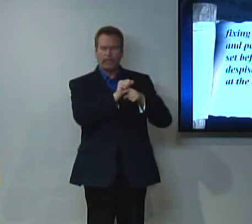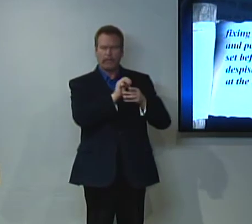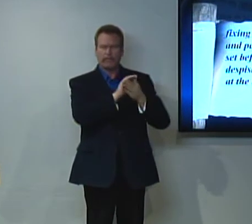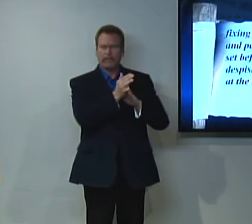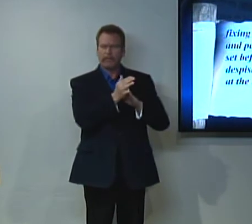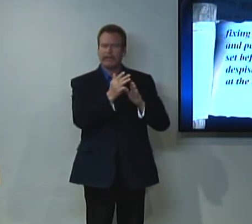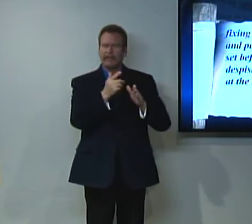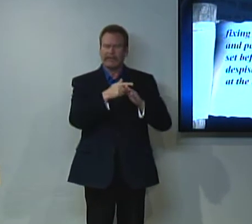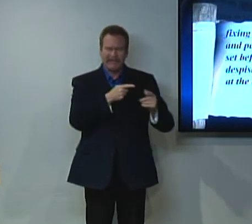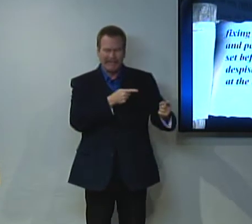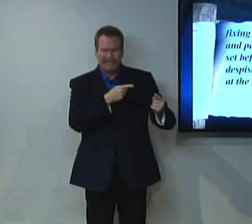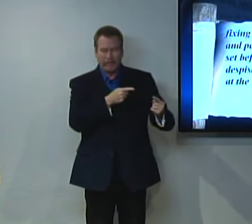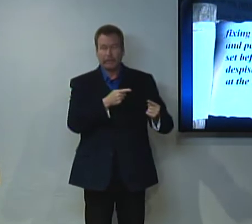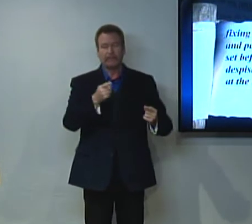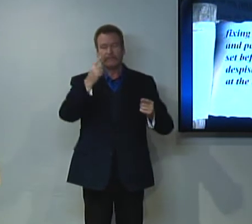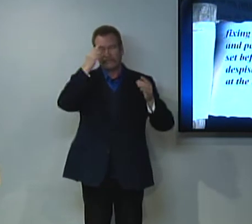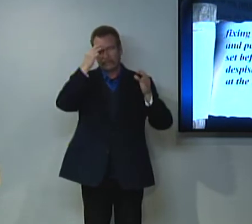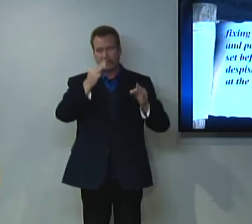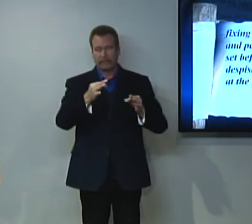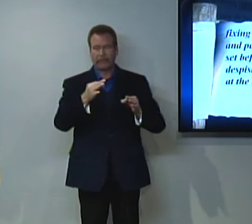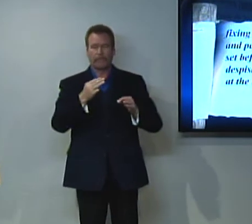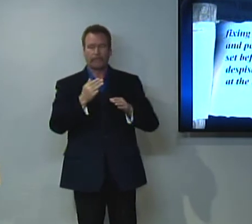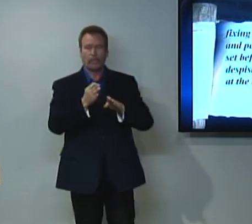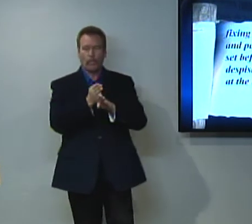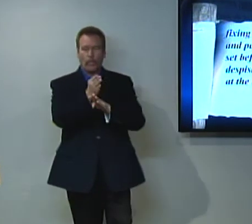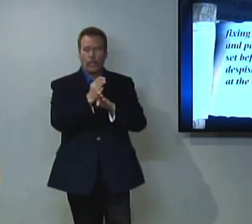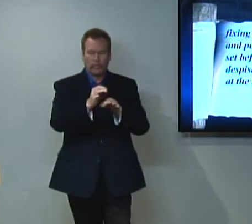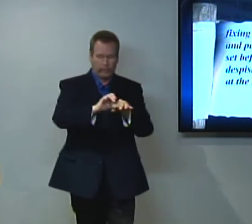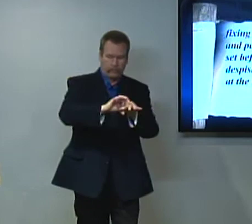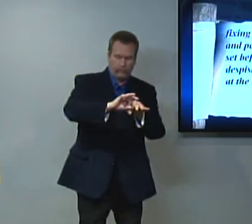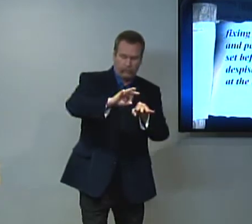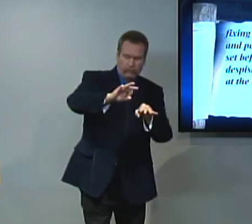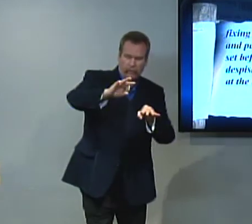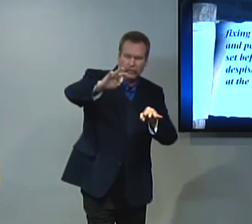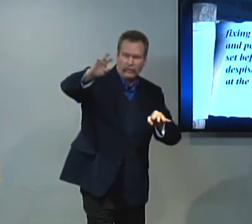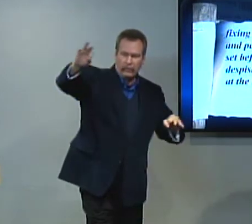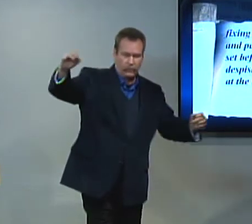to manipulate it to go forward. So he got a wooden stick